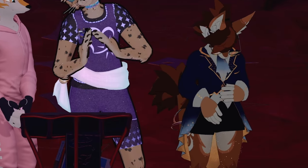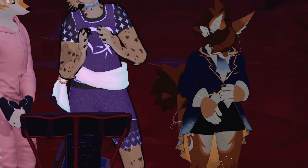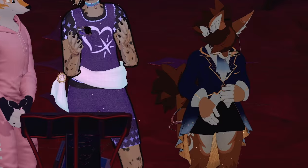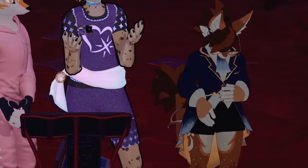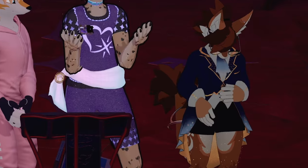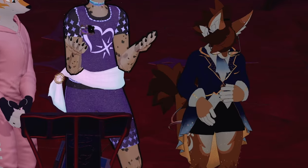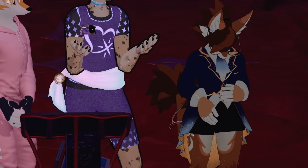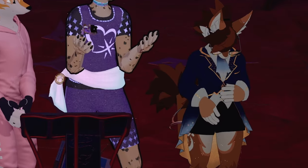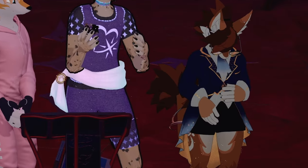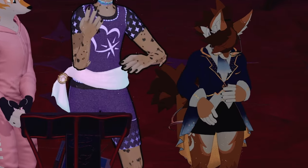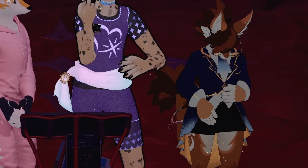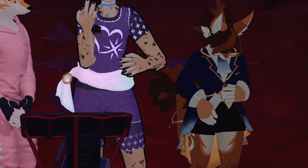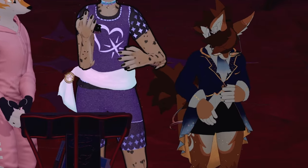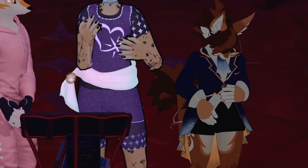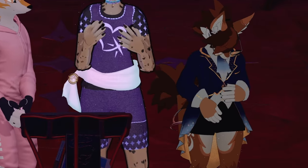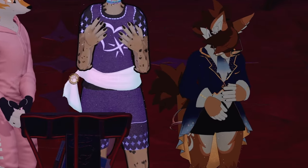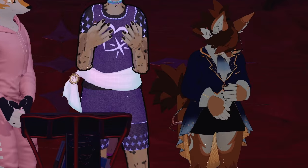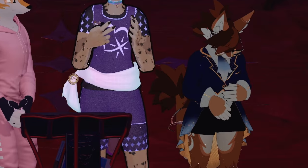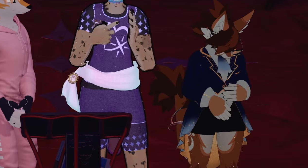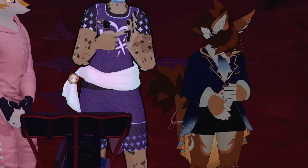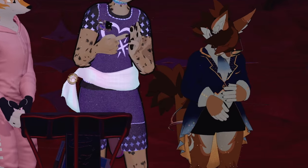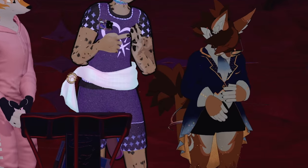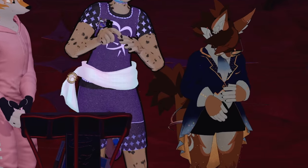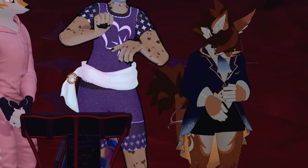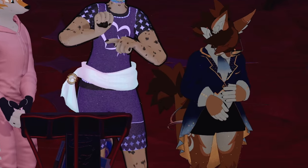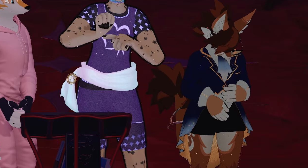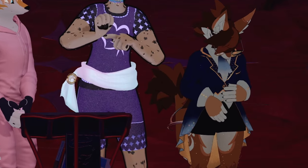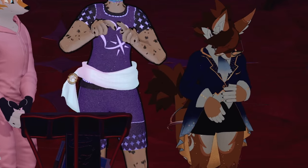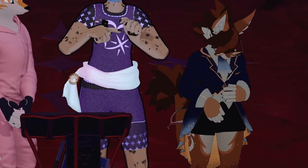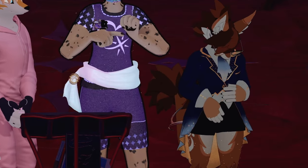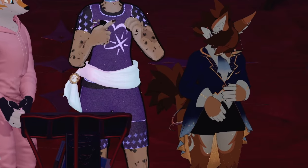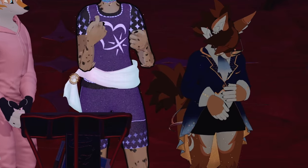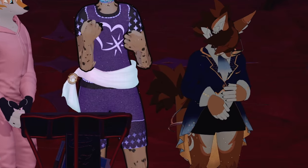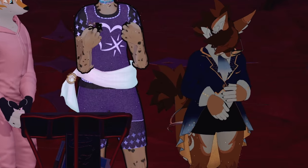eyebrows that you would do in IRL, you kind of just tilt your head.